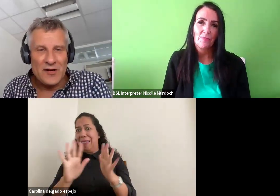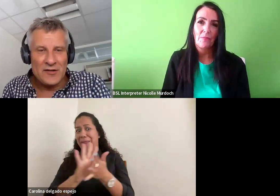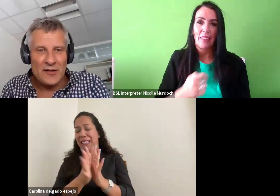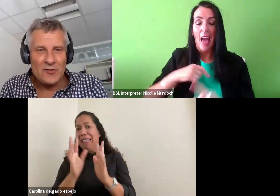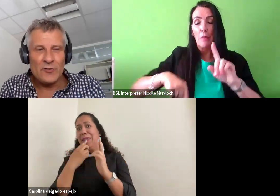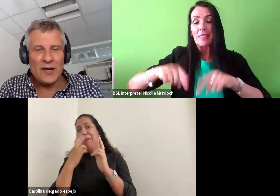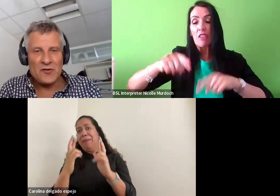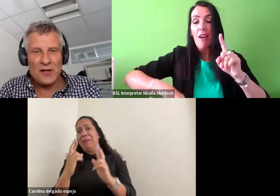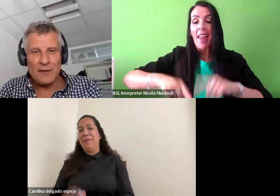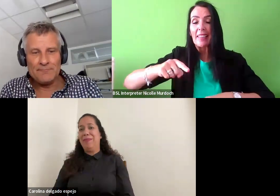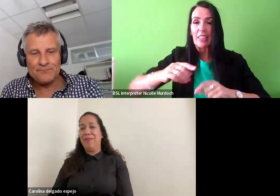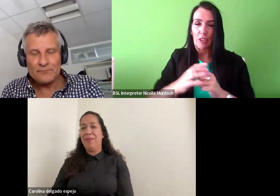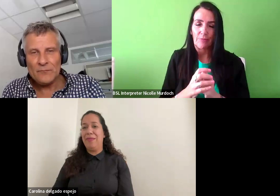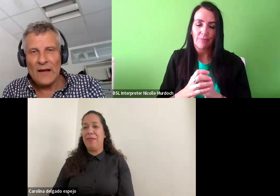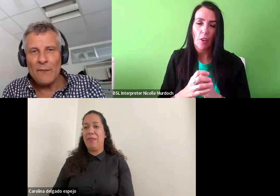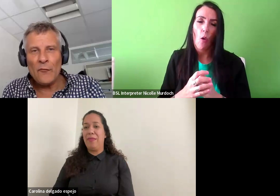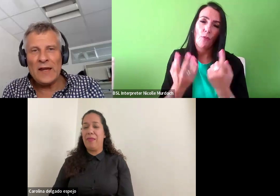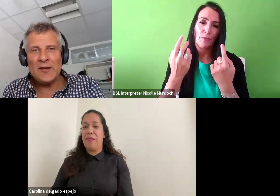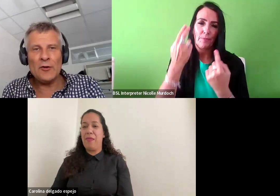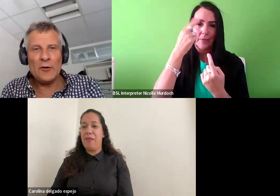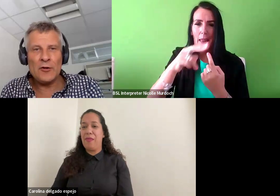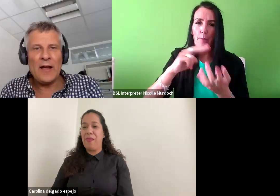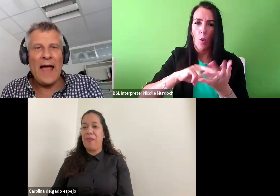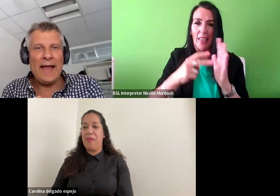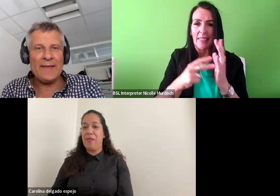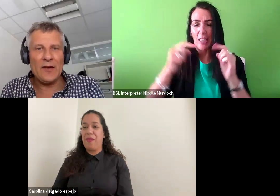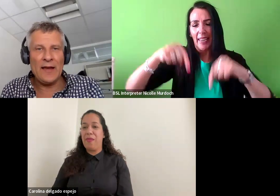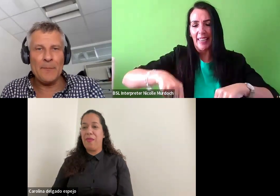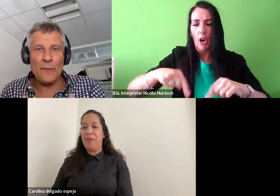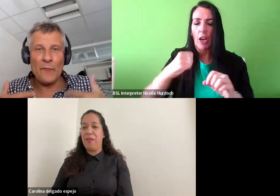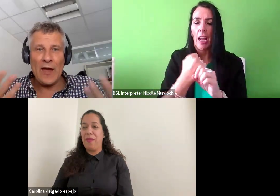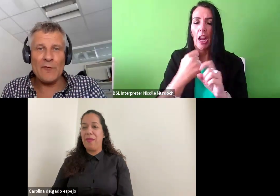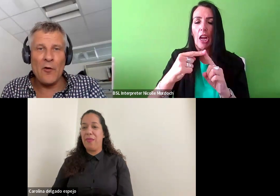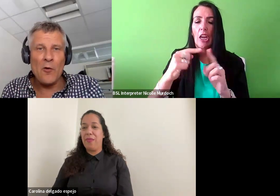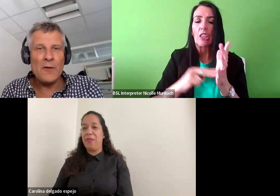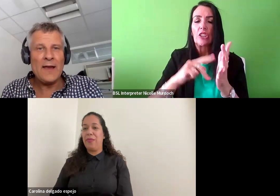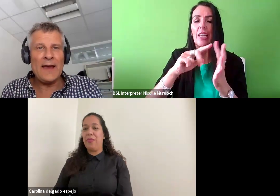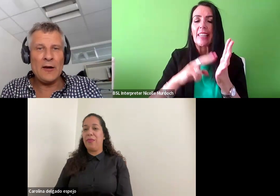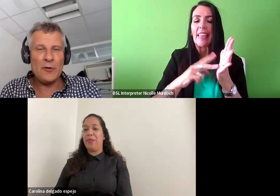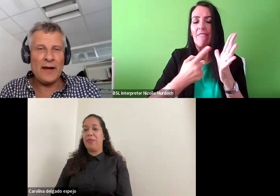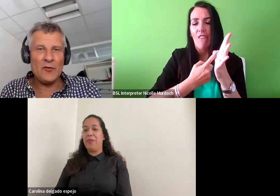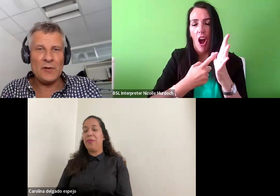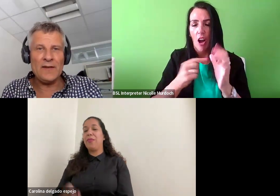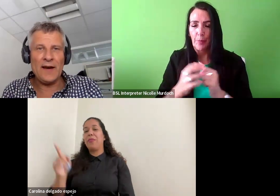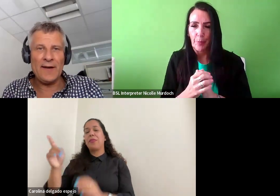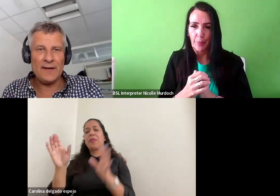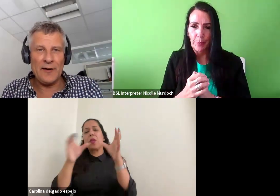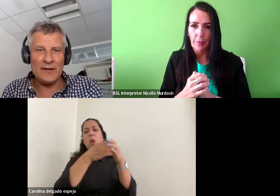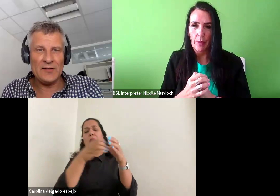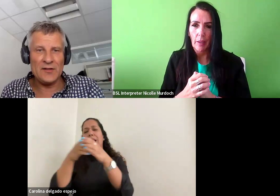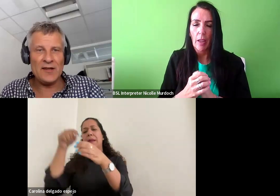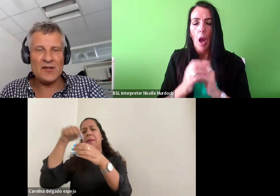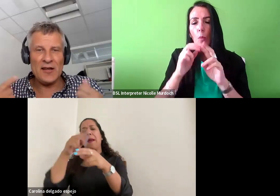of an organization that is called Here Geneva. We look at, we have a role in looking at